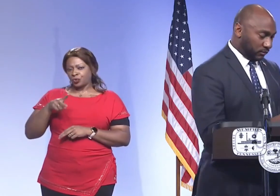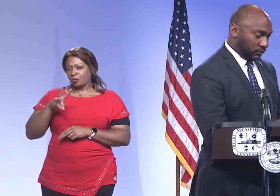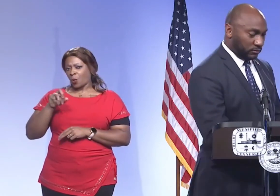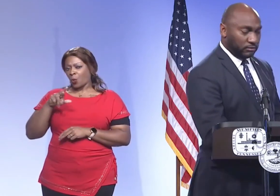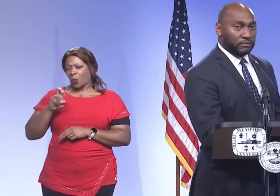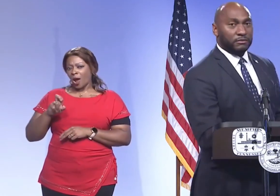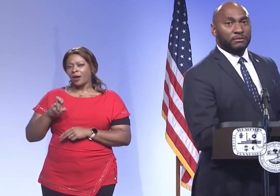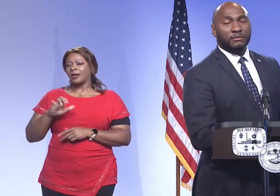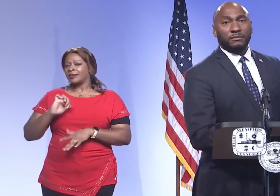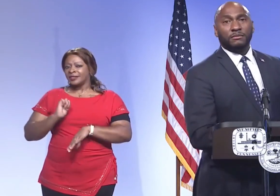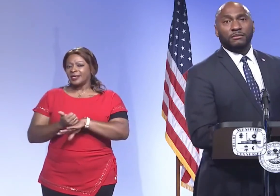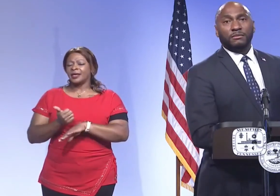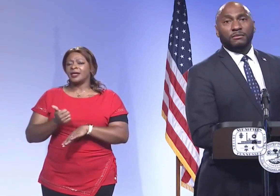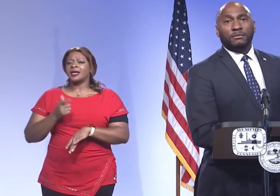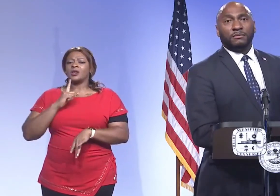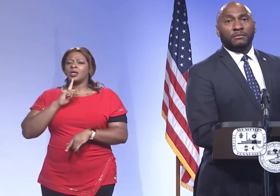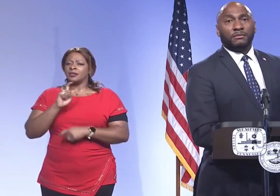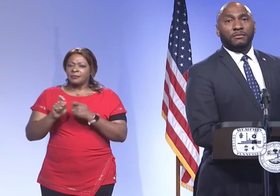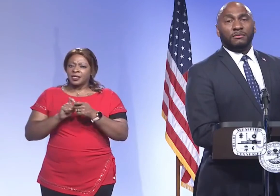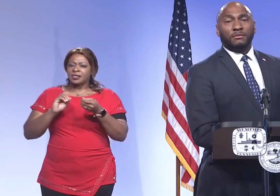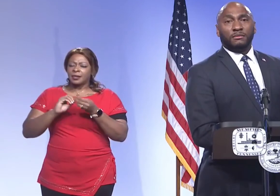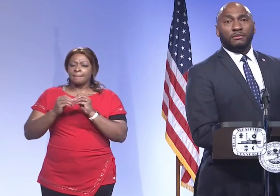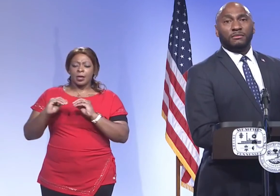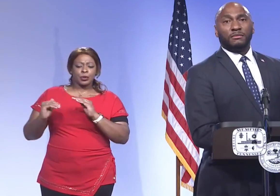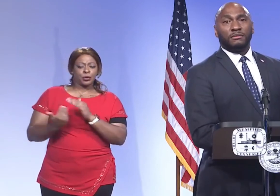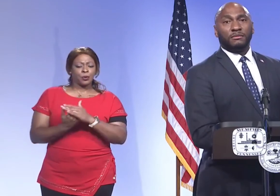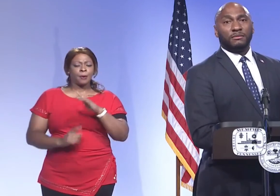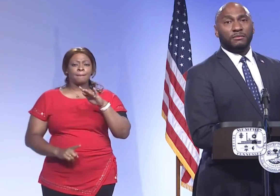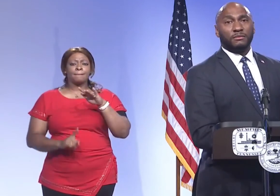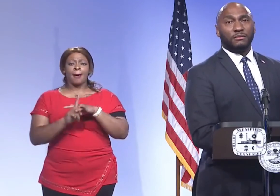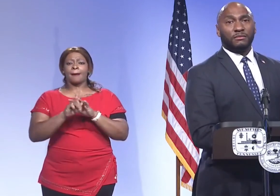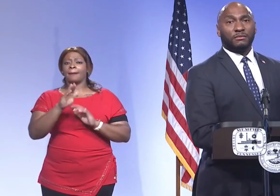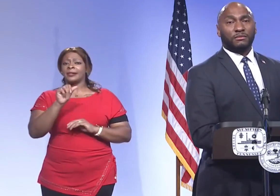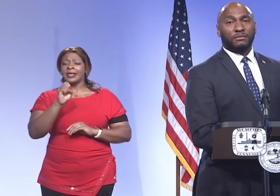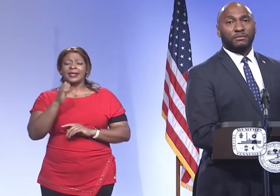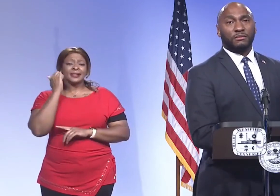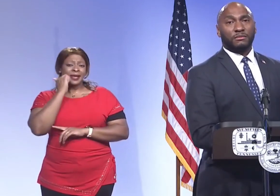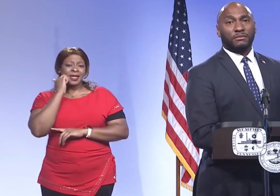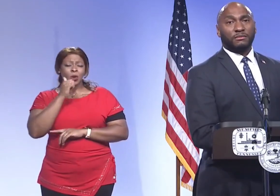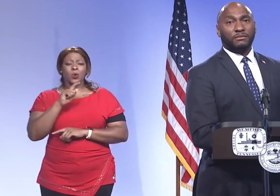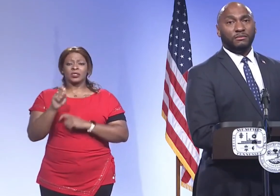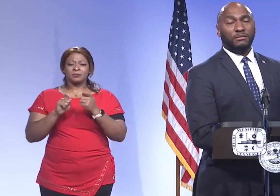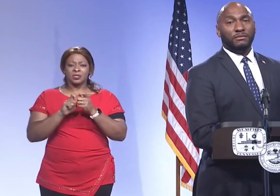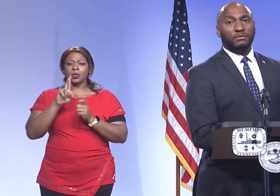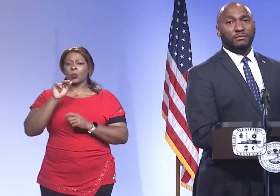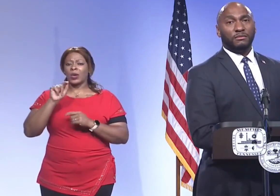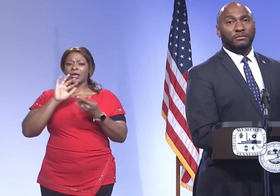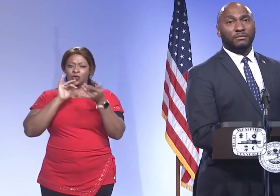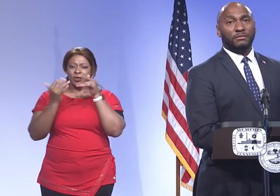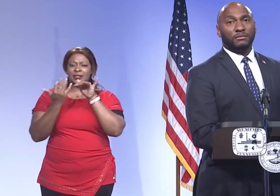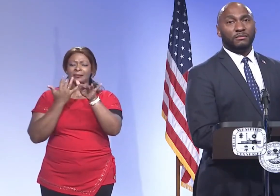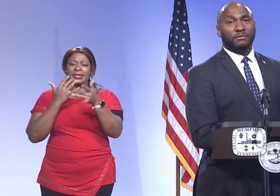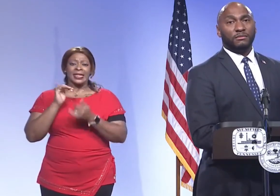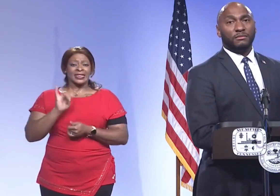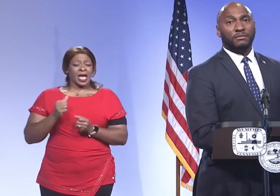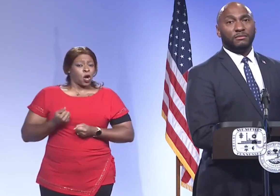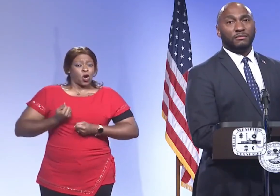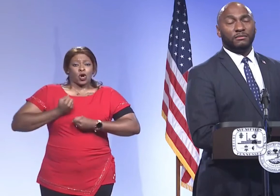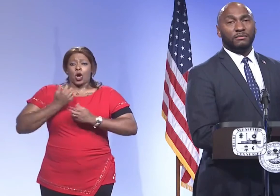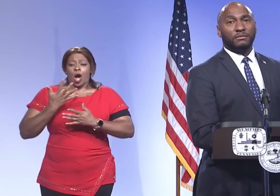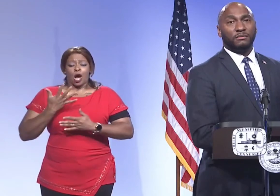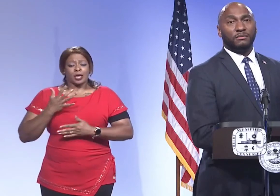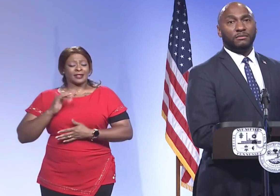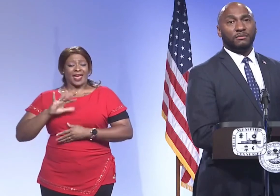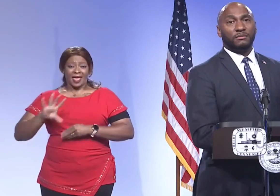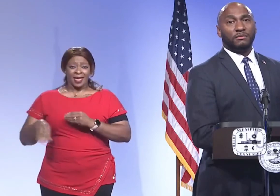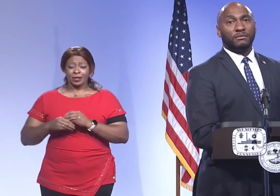a specific number of new cases daily or a specific rate of transmission that would cause